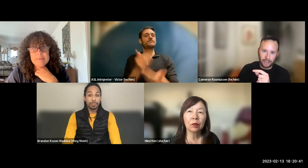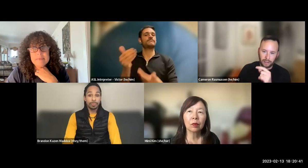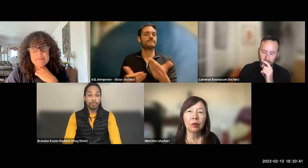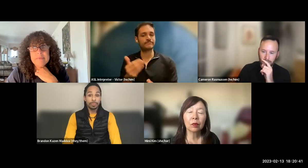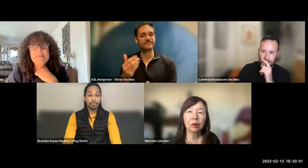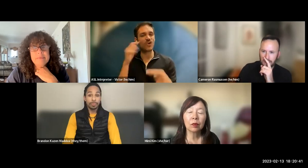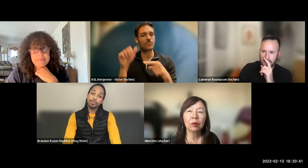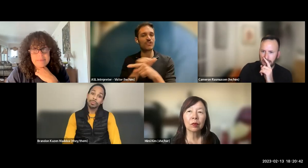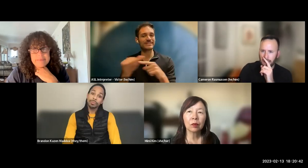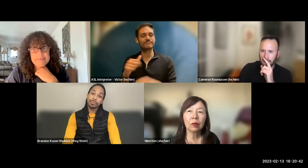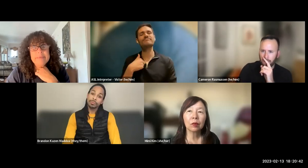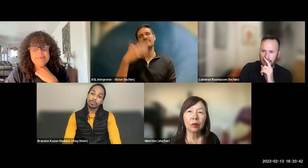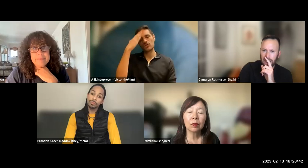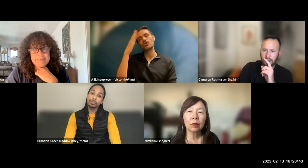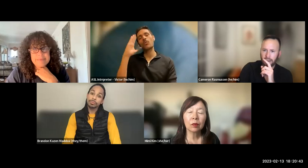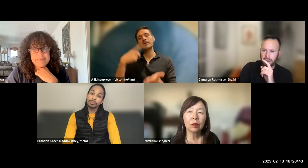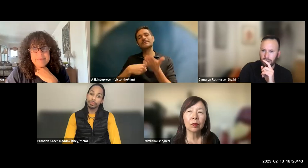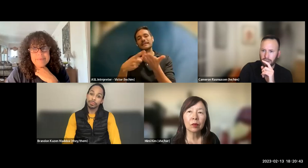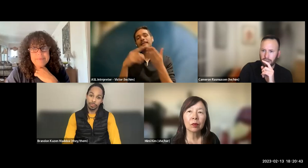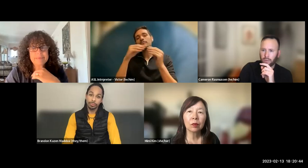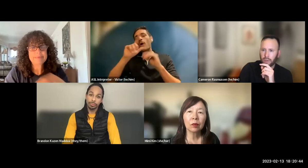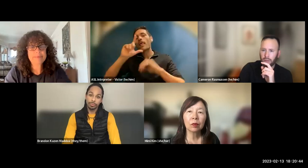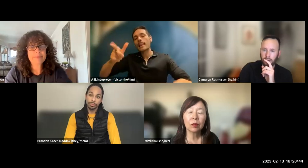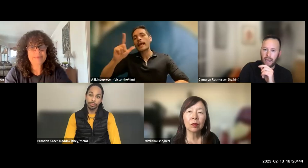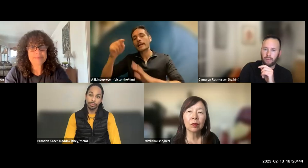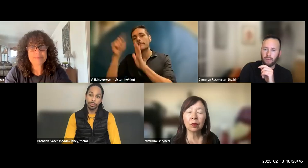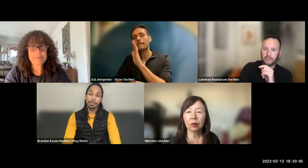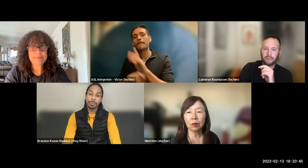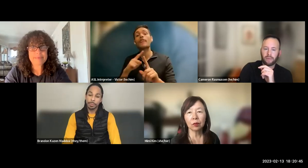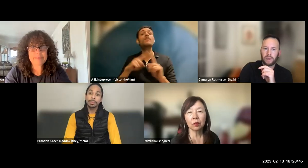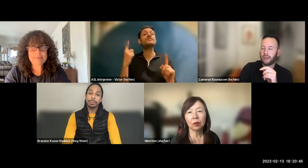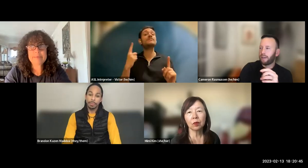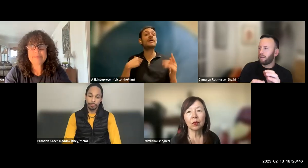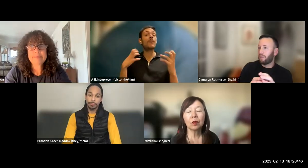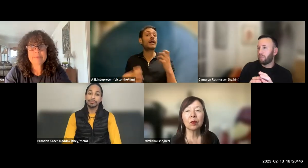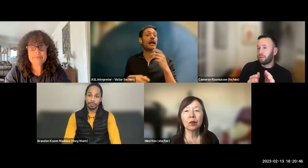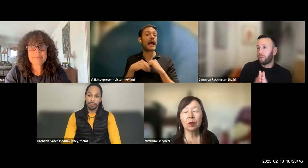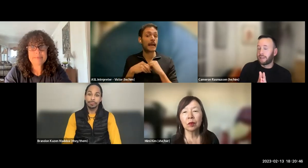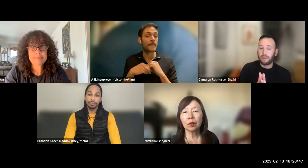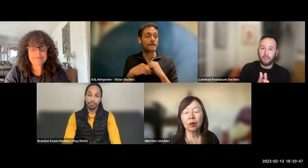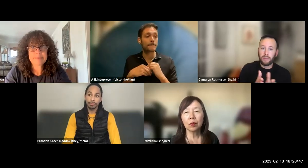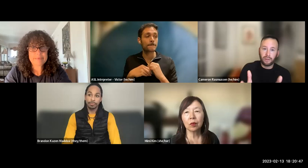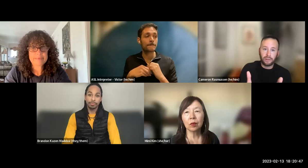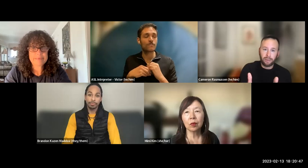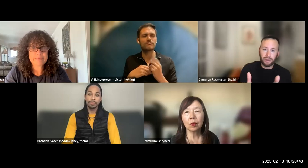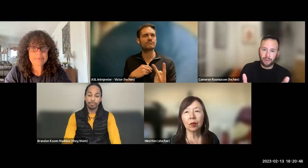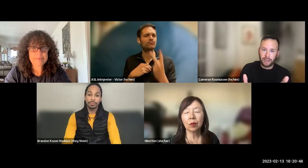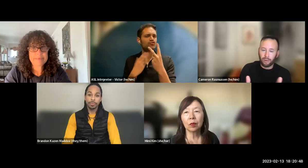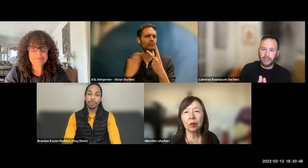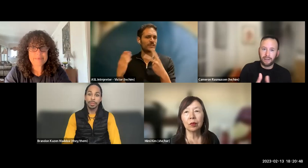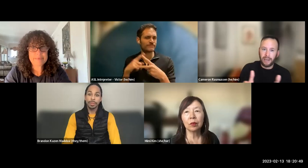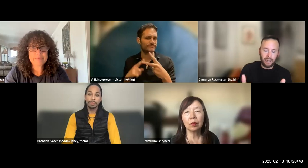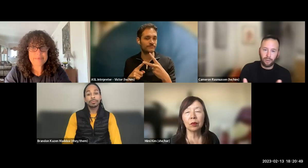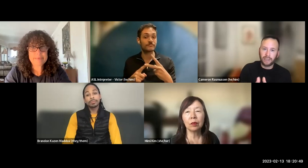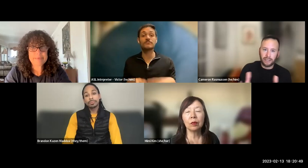that later. I think that just one other thing I'll add, which is or two things. Your chapter is